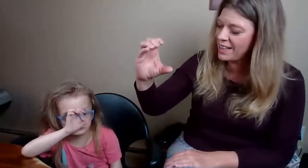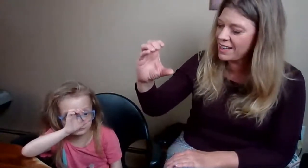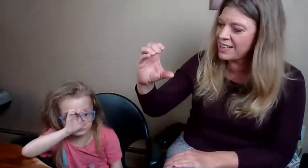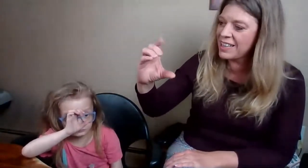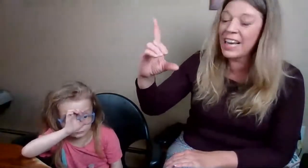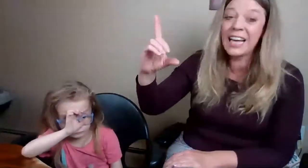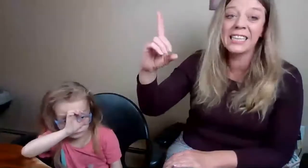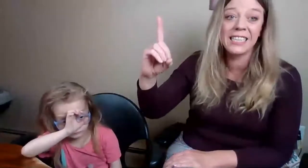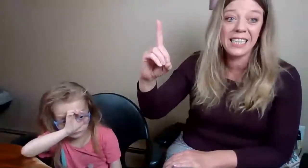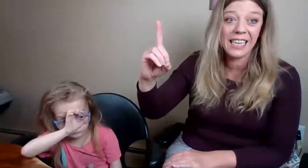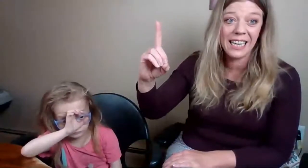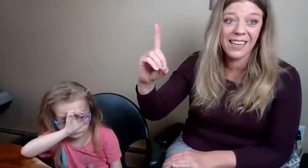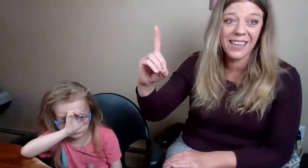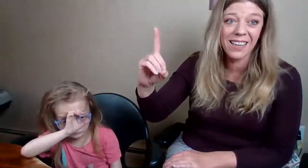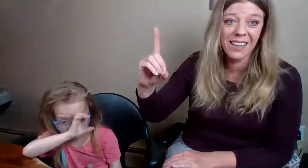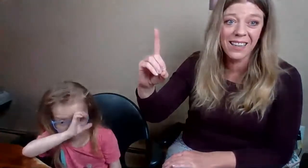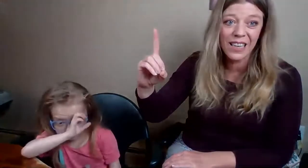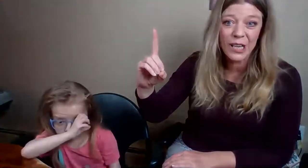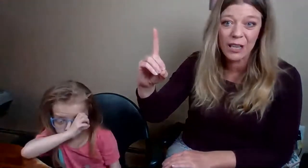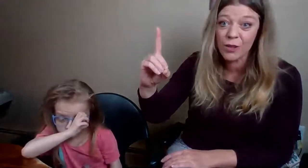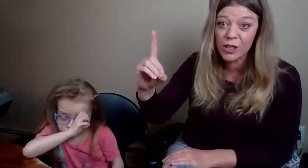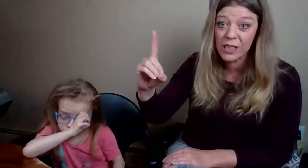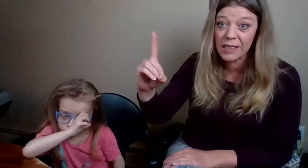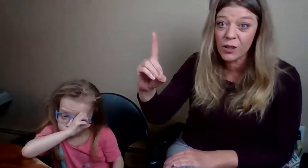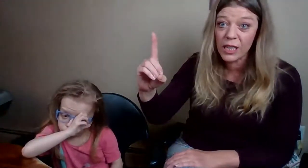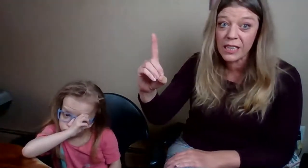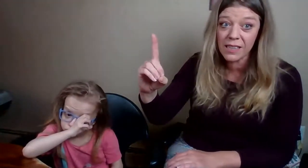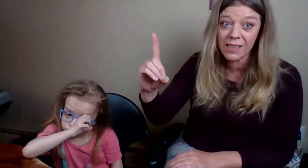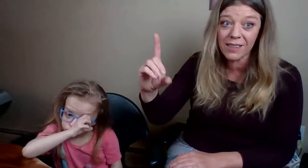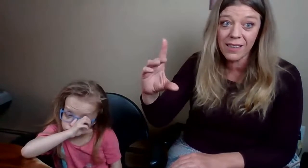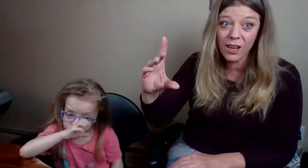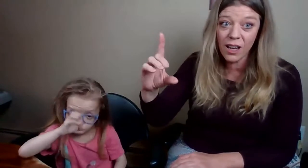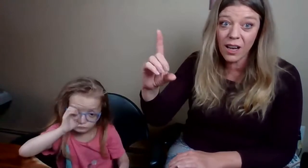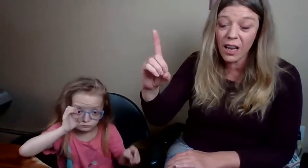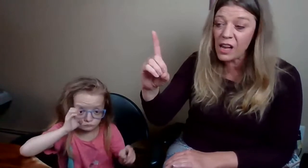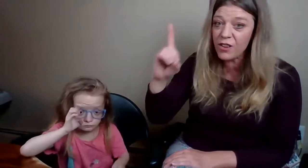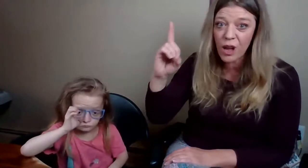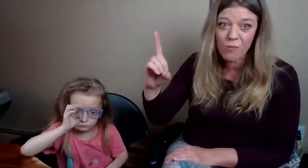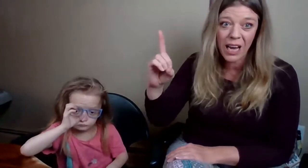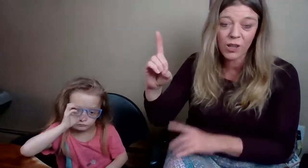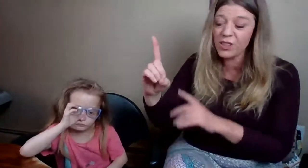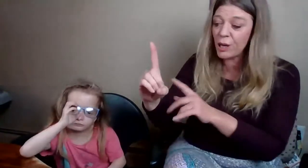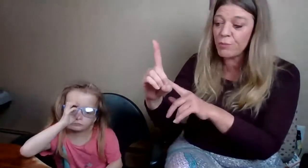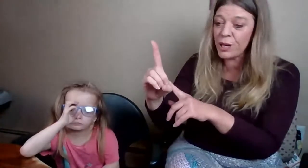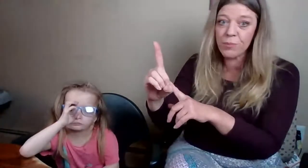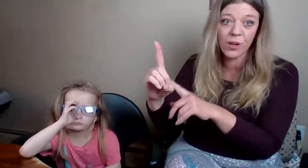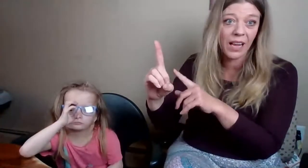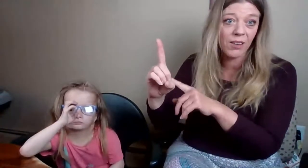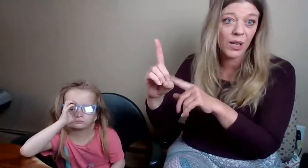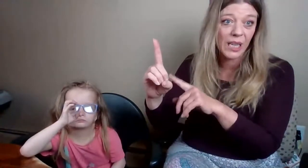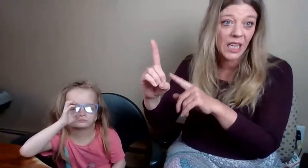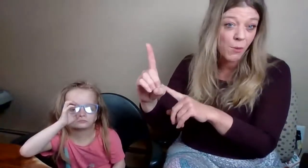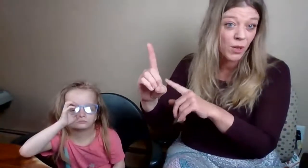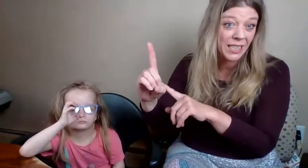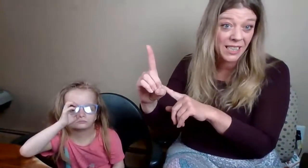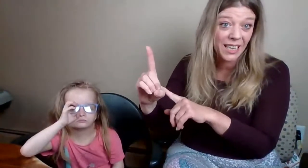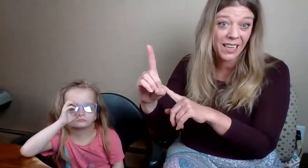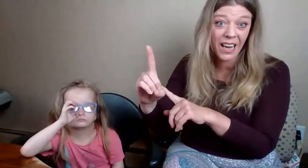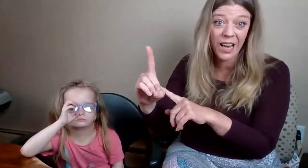C. D. Now, if you're just learning this, somehow some people have a hard time with D and F.